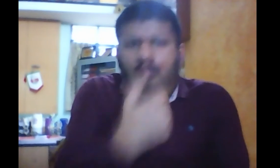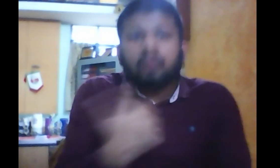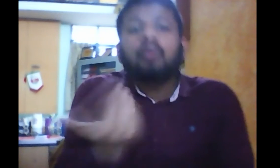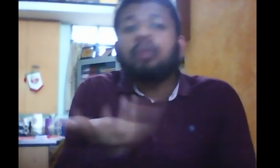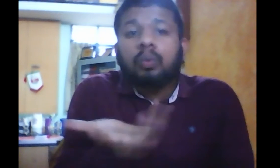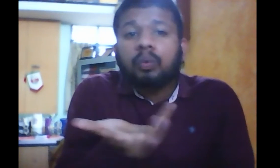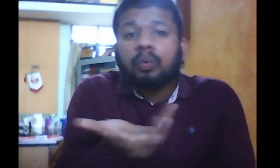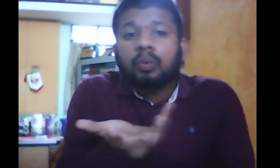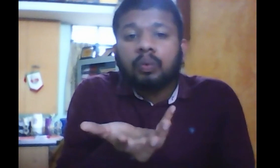Who is this?